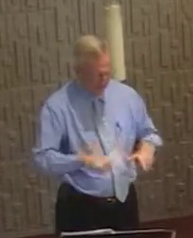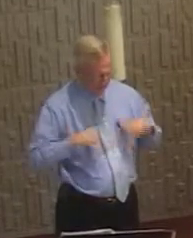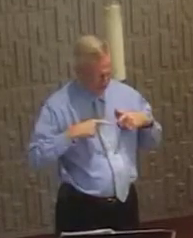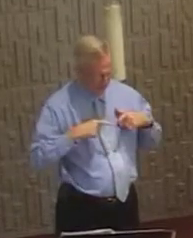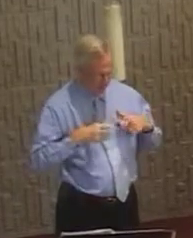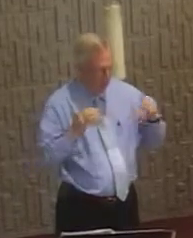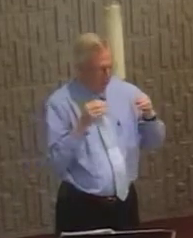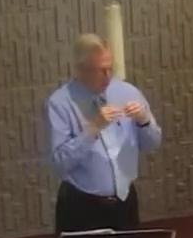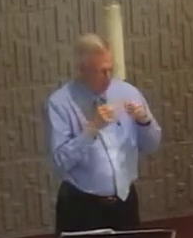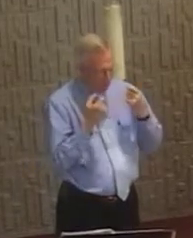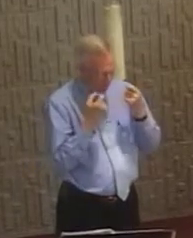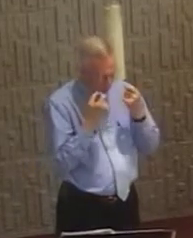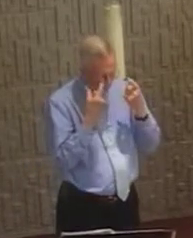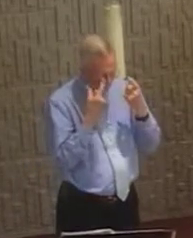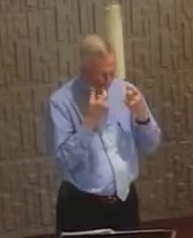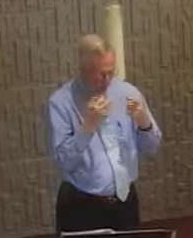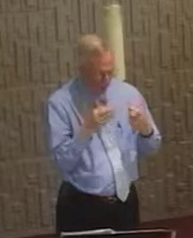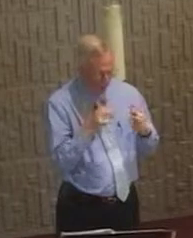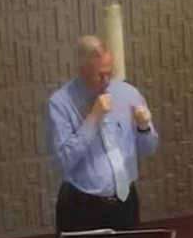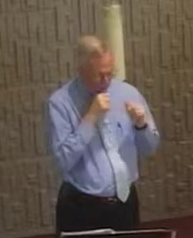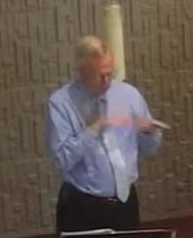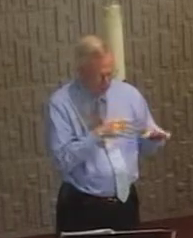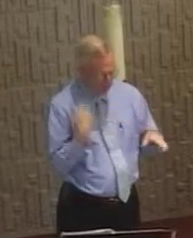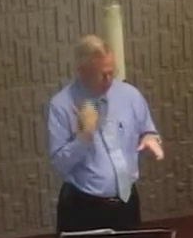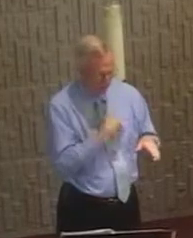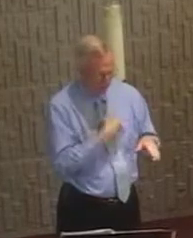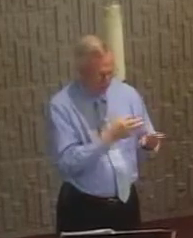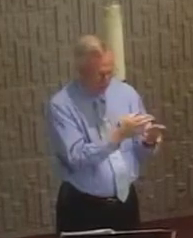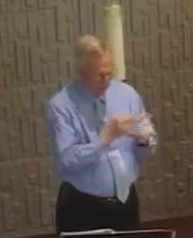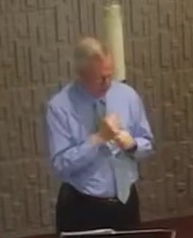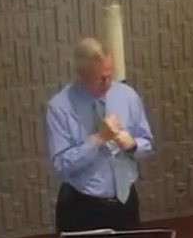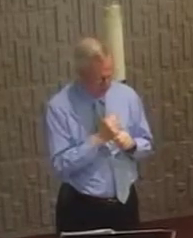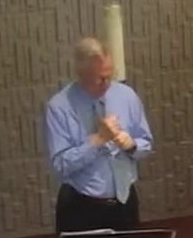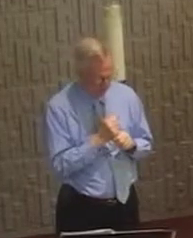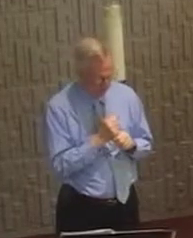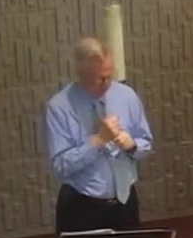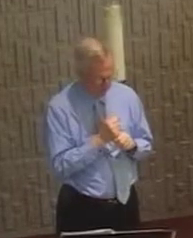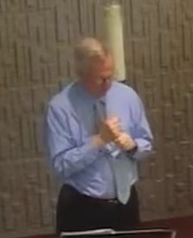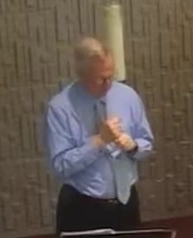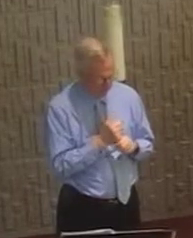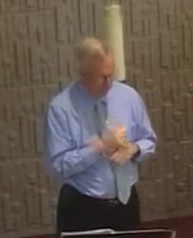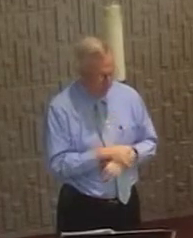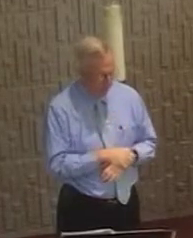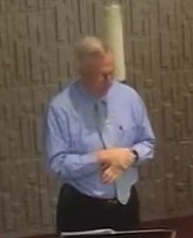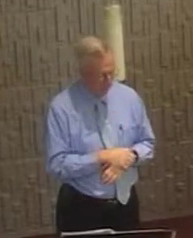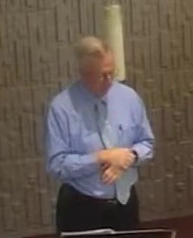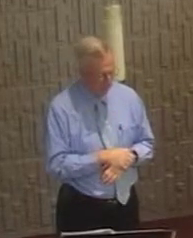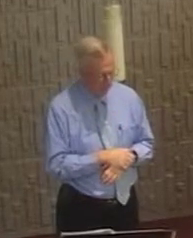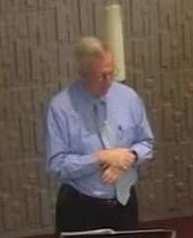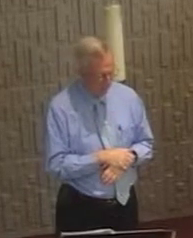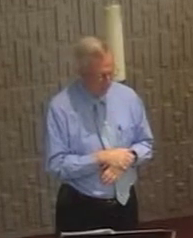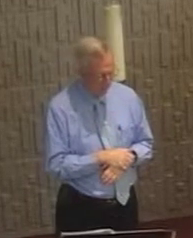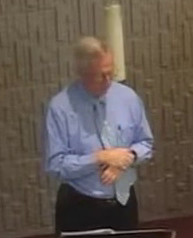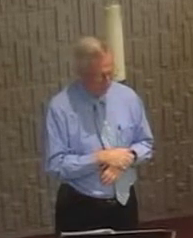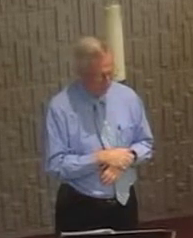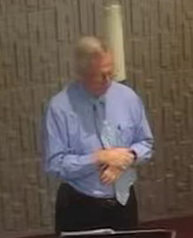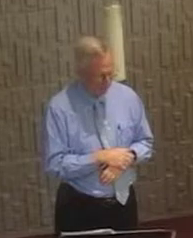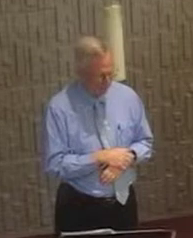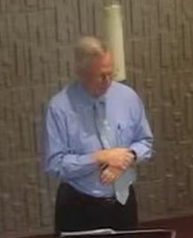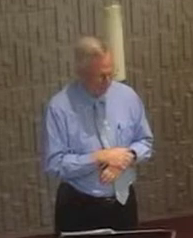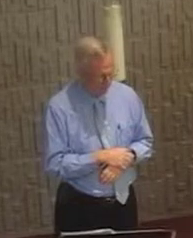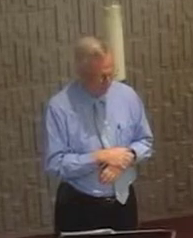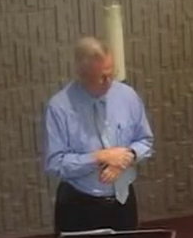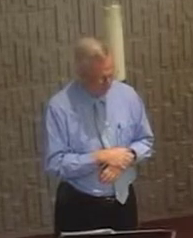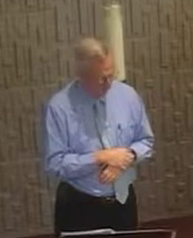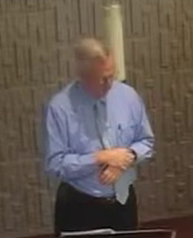blessings that we receive and see them for what they truly are, and we will be happier.